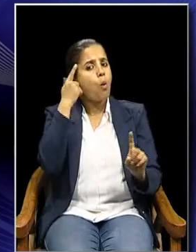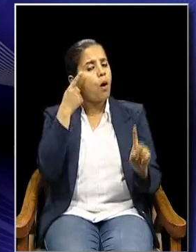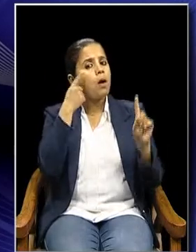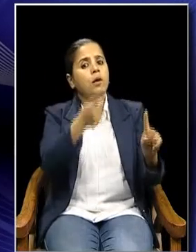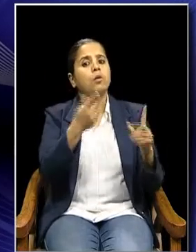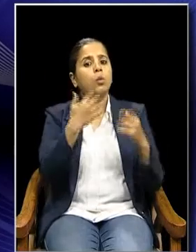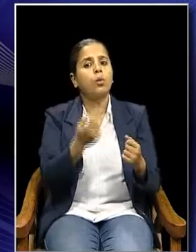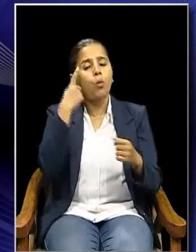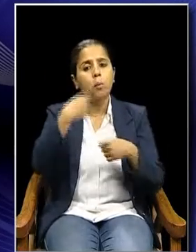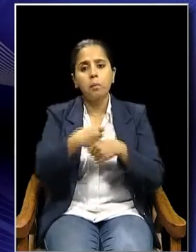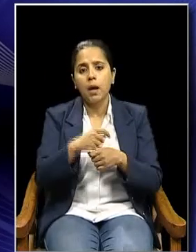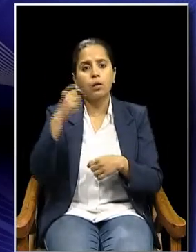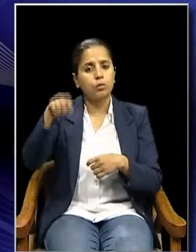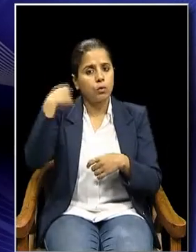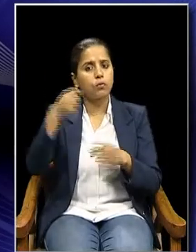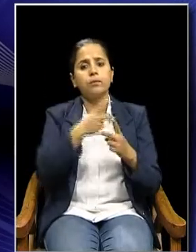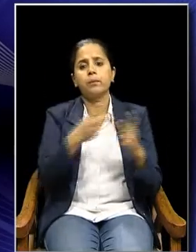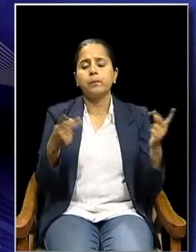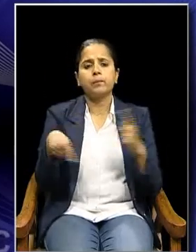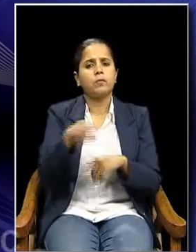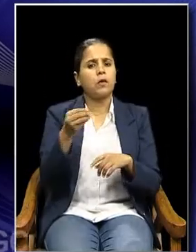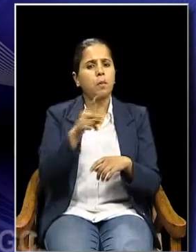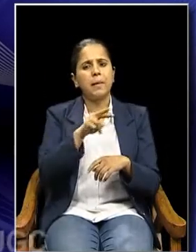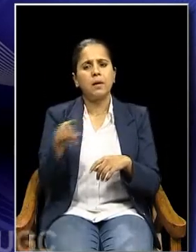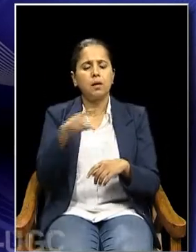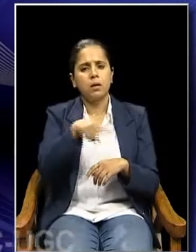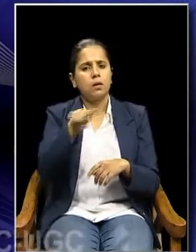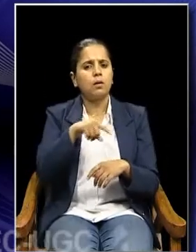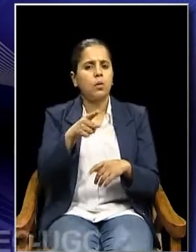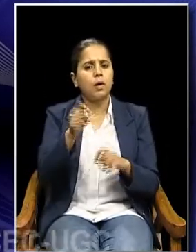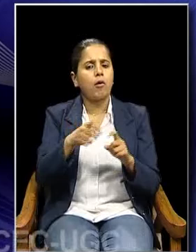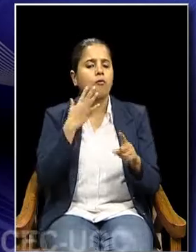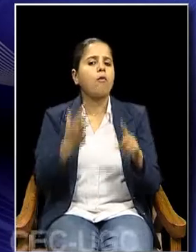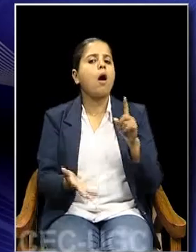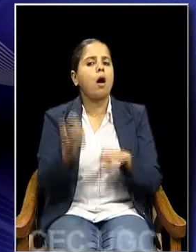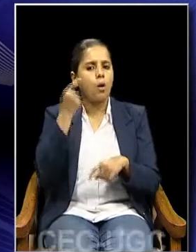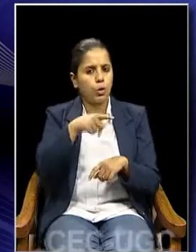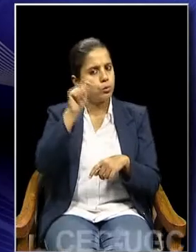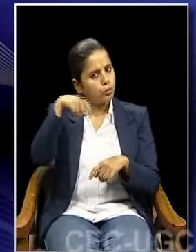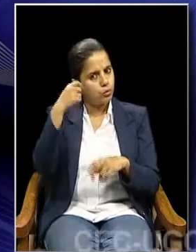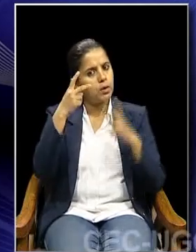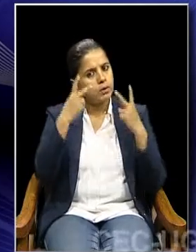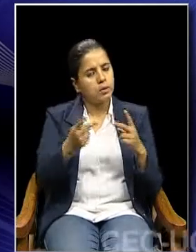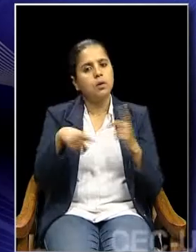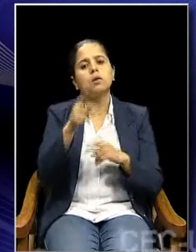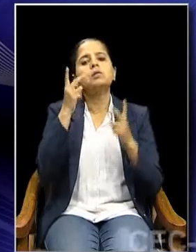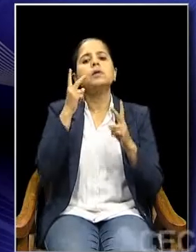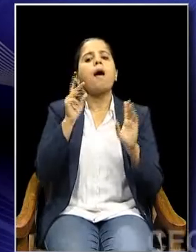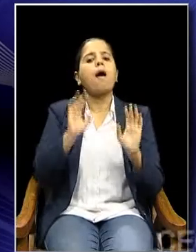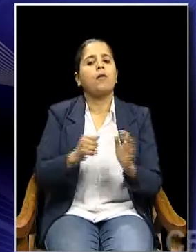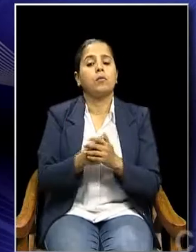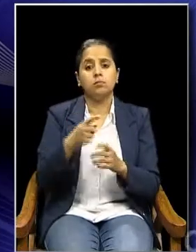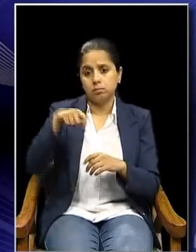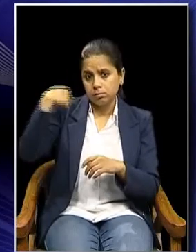terms of making the movies and some kind of a meaning which could be found in those films could be seen in the